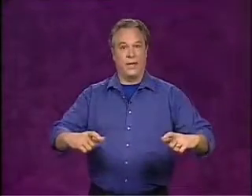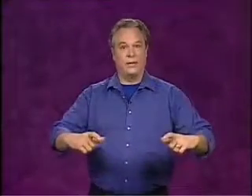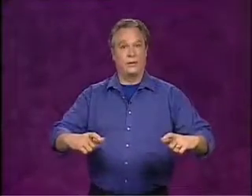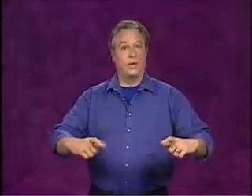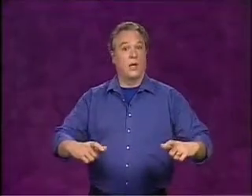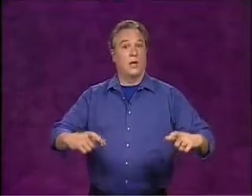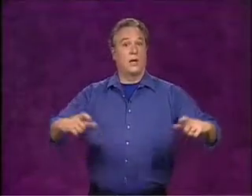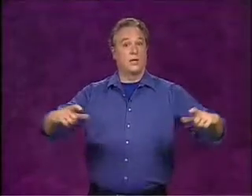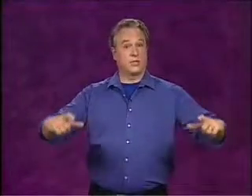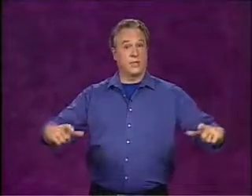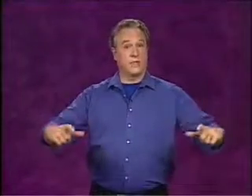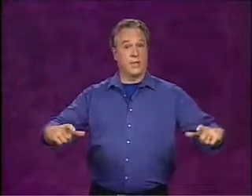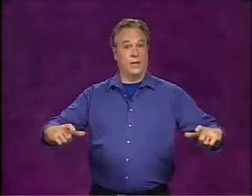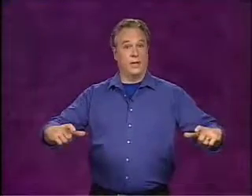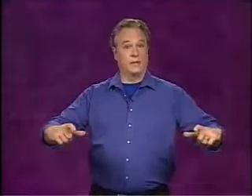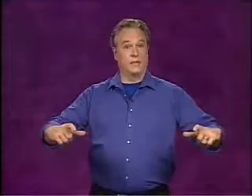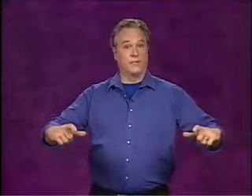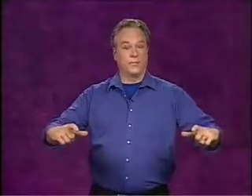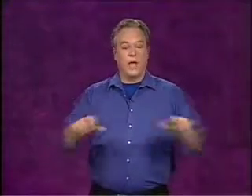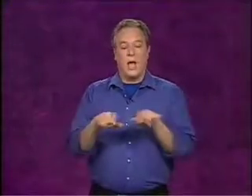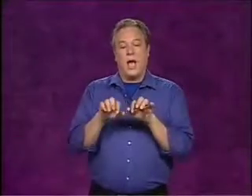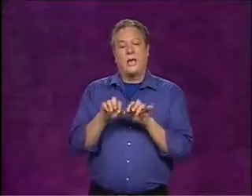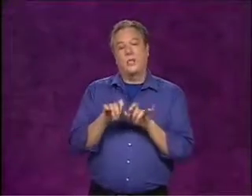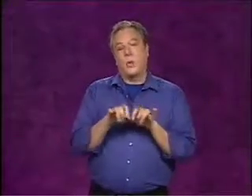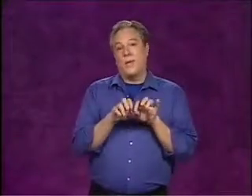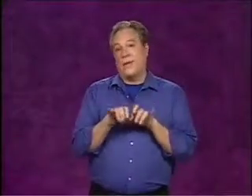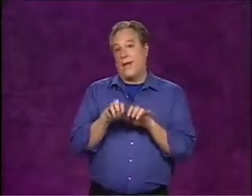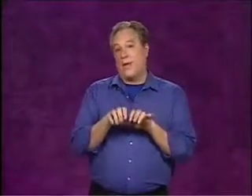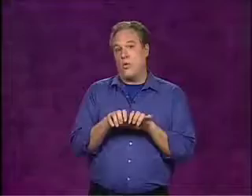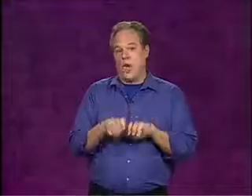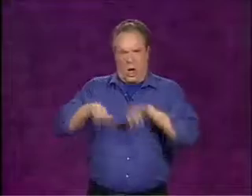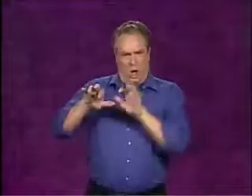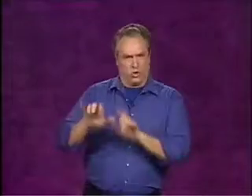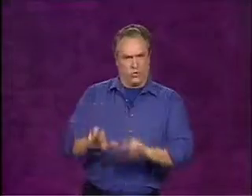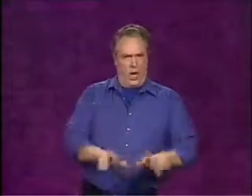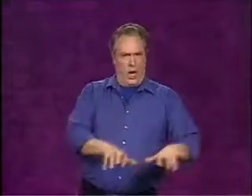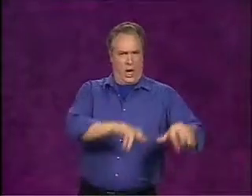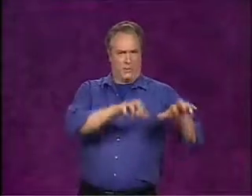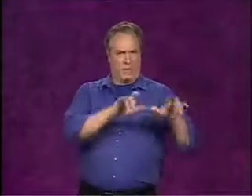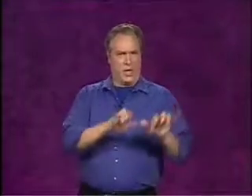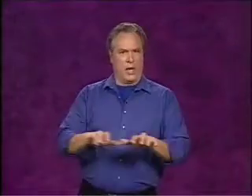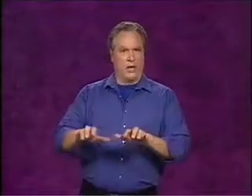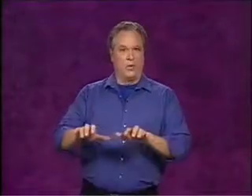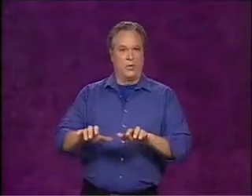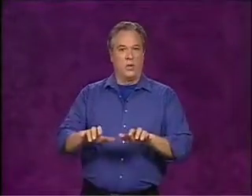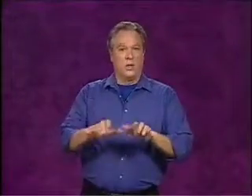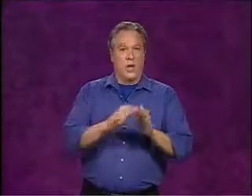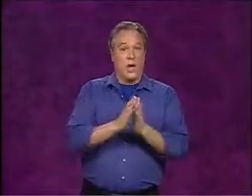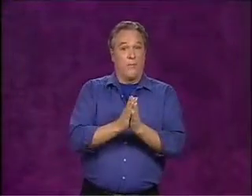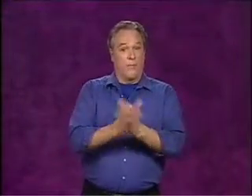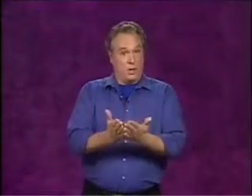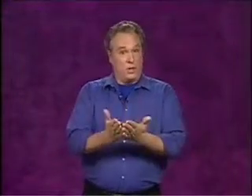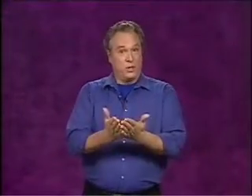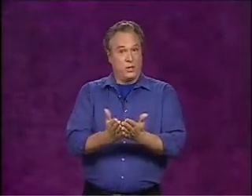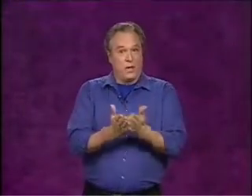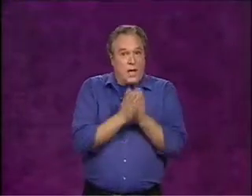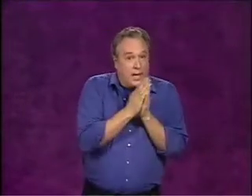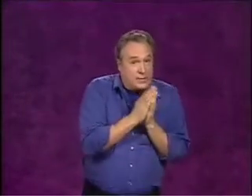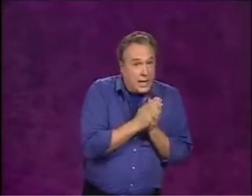plate, a serving plate, a toy piano, a grand piano, a book, a